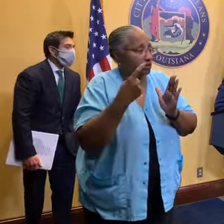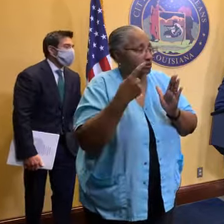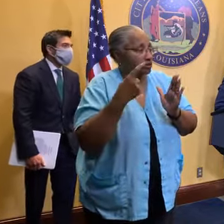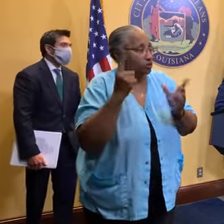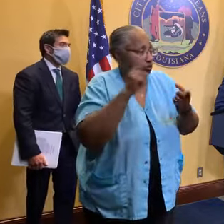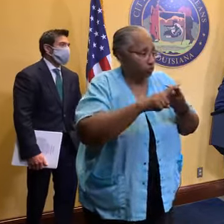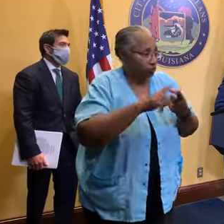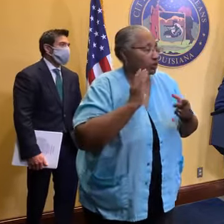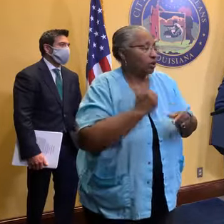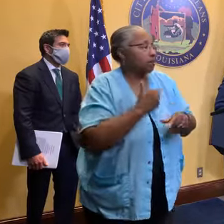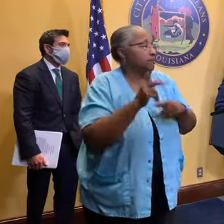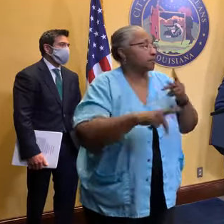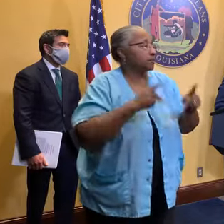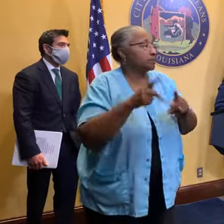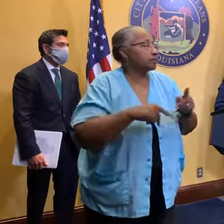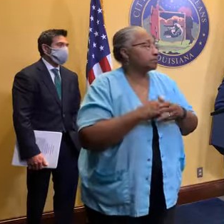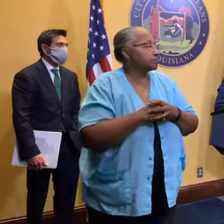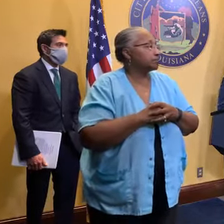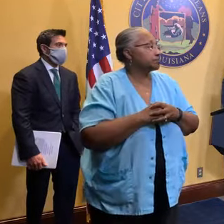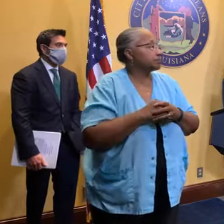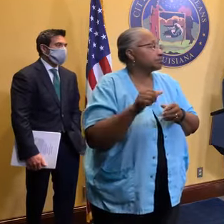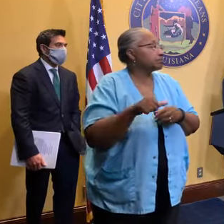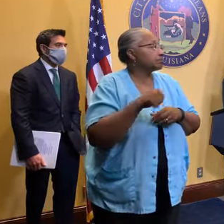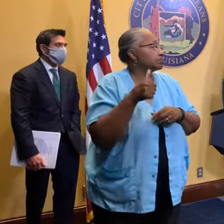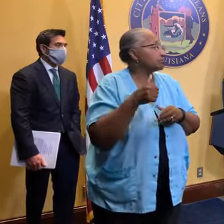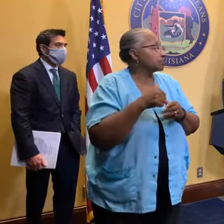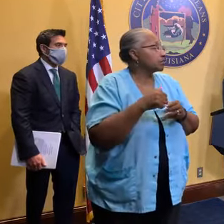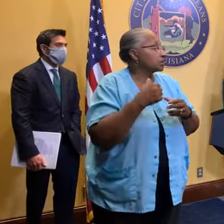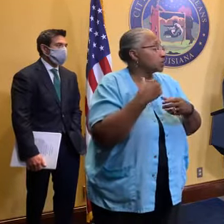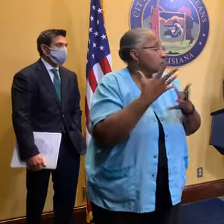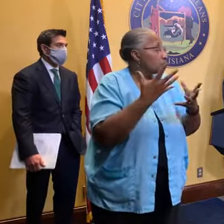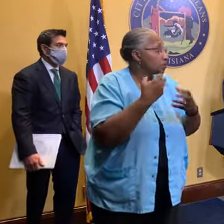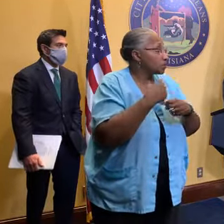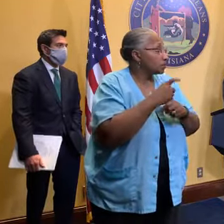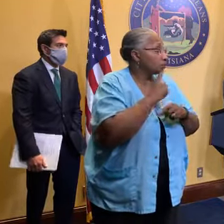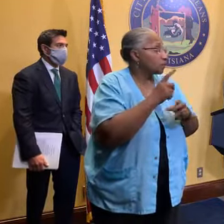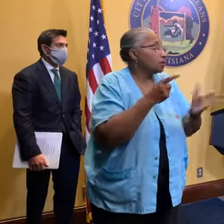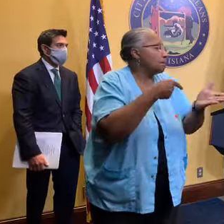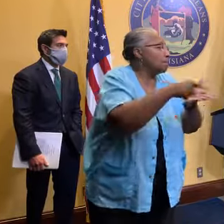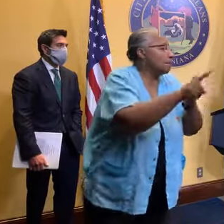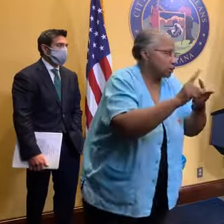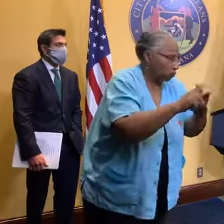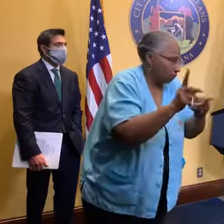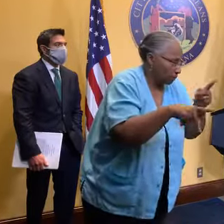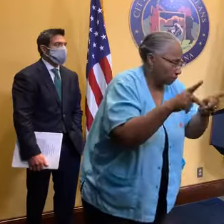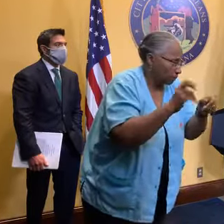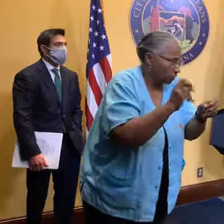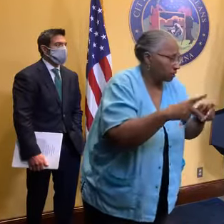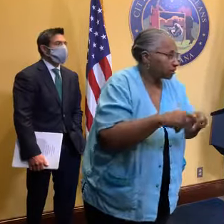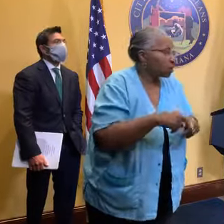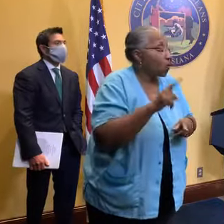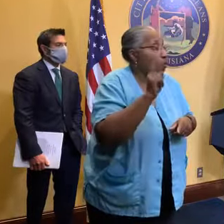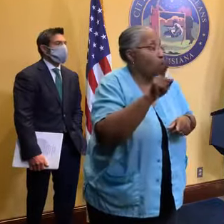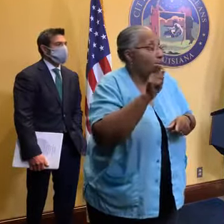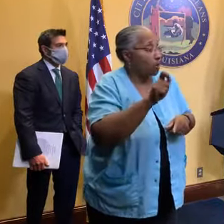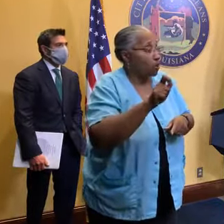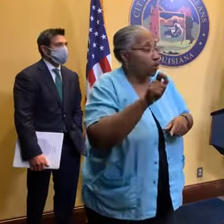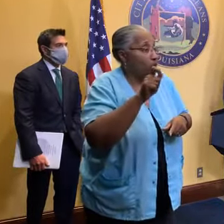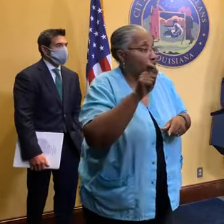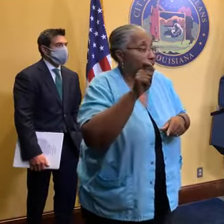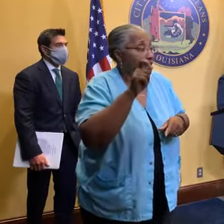people. Anyone else? Just to make sure Well, payments going to the budget is 1.4 billion.